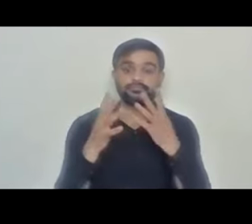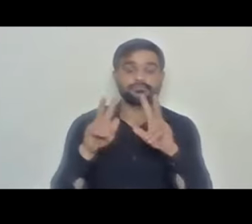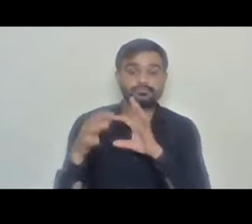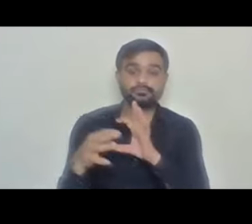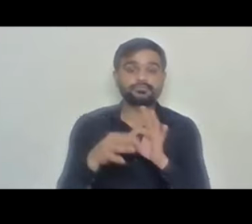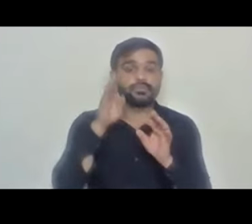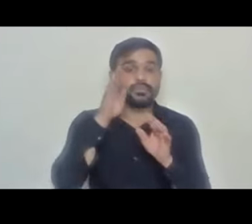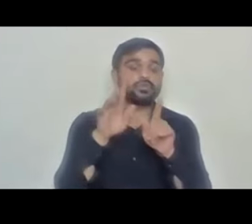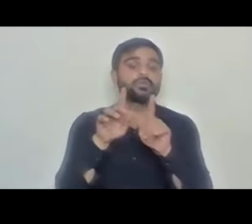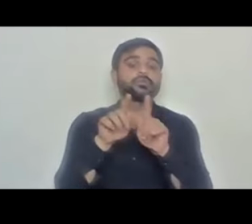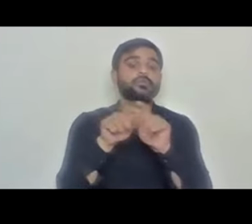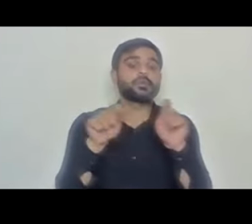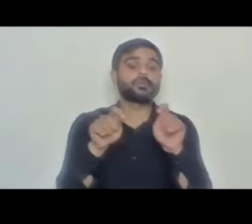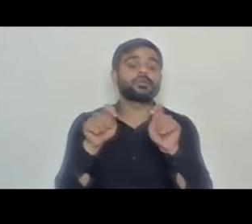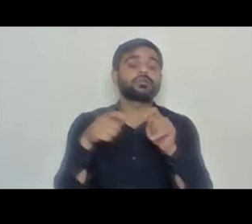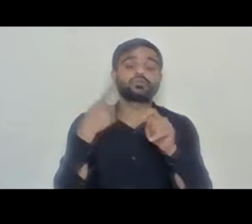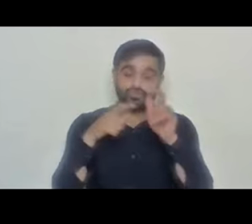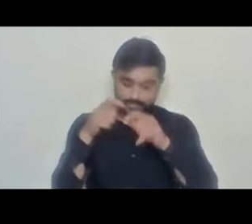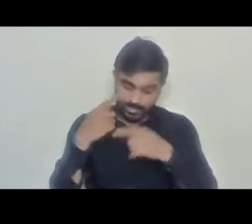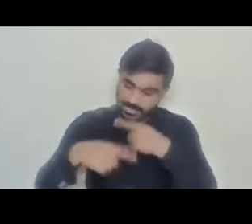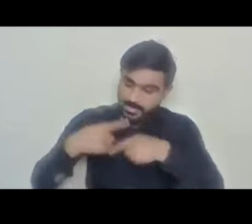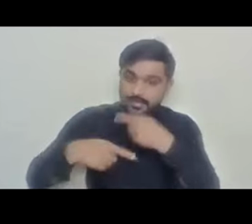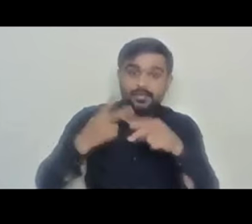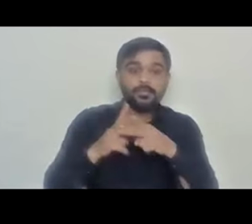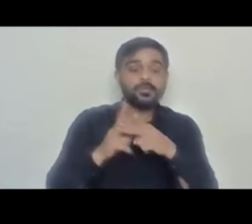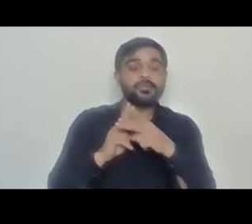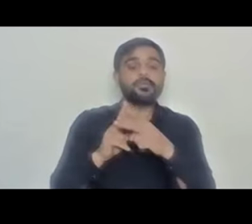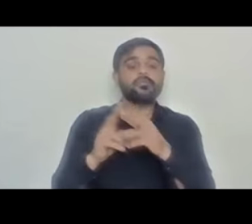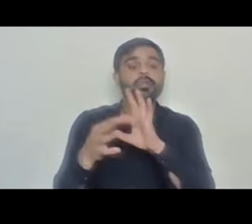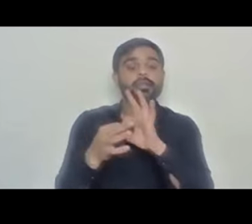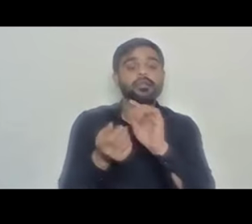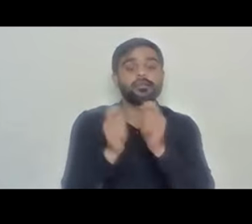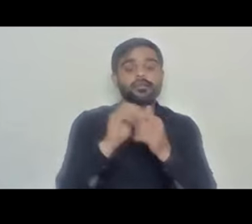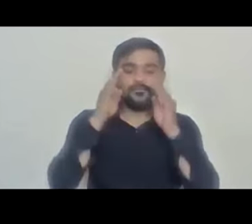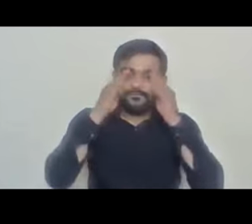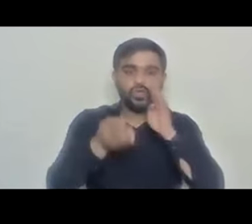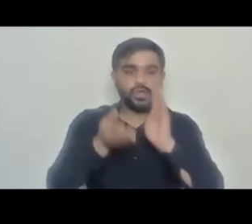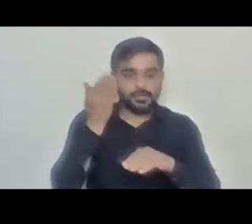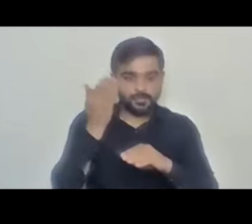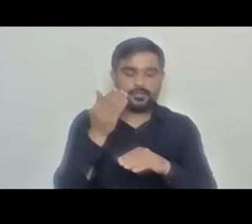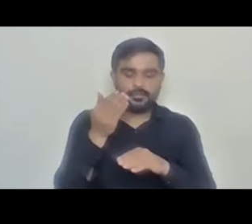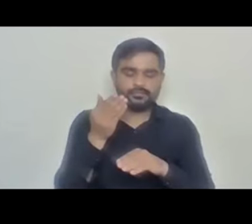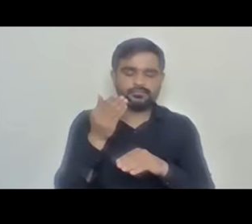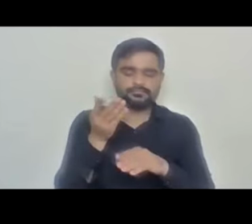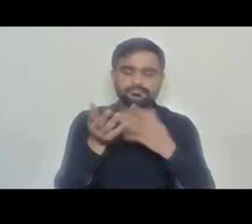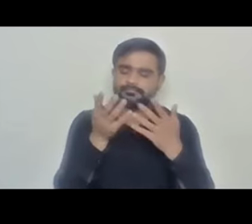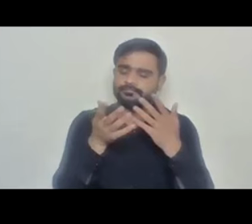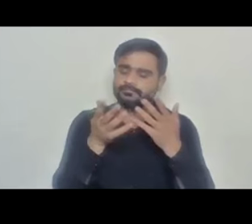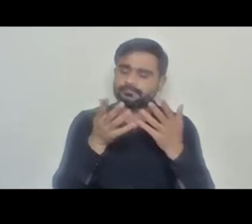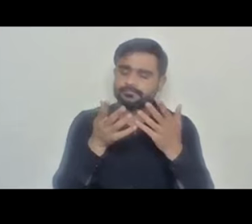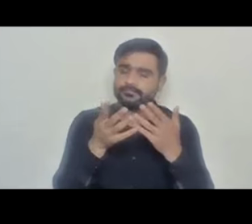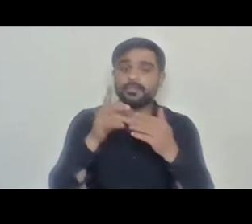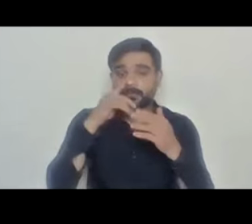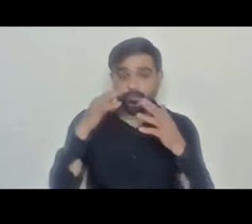newspapers usually have those weekly periodicals which are more focused for you know uh, on women,